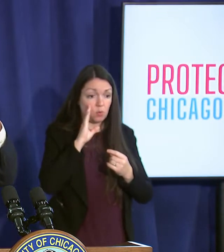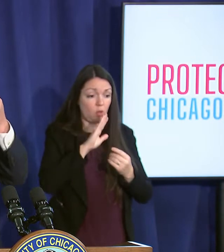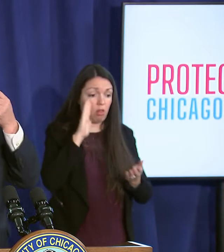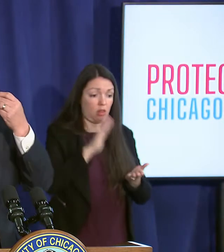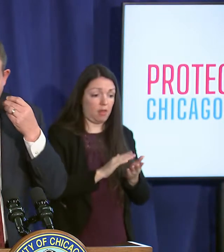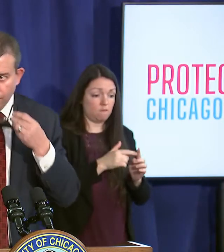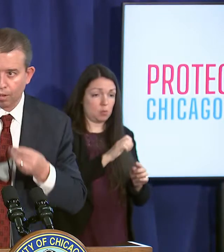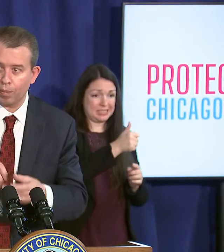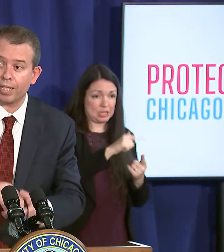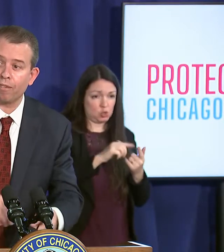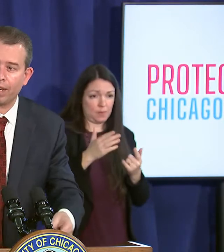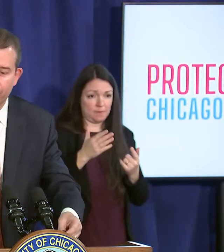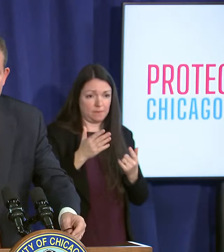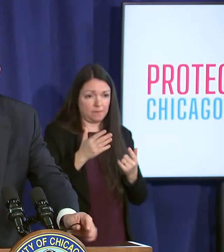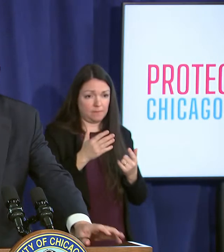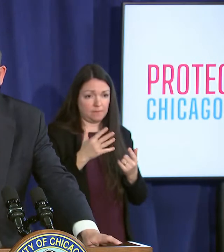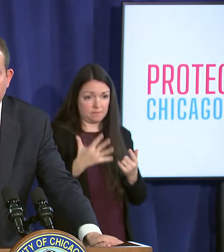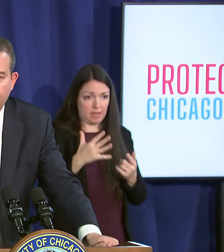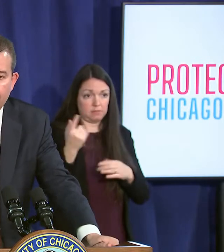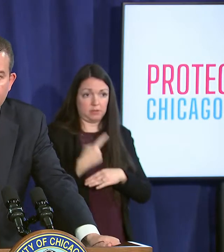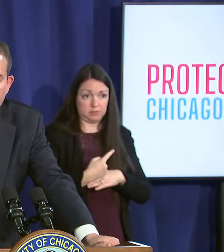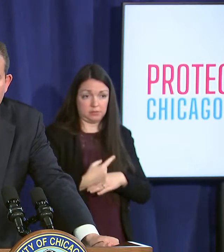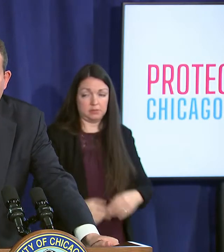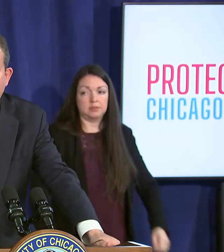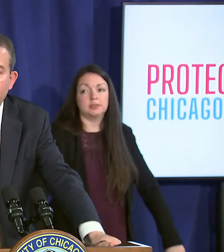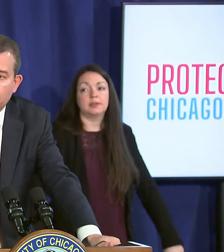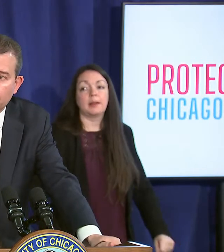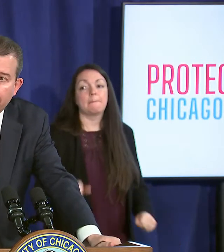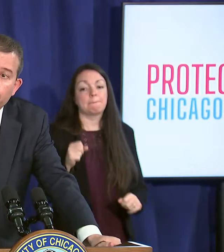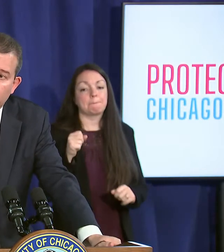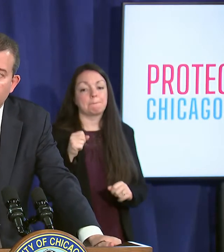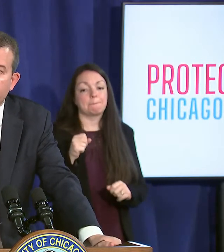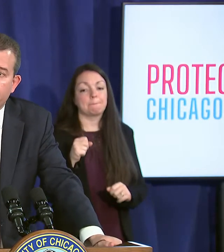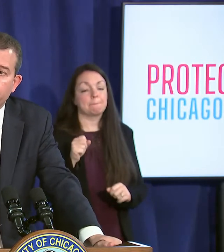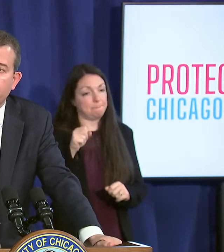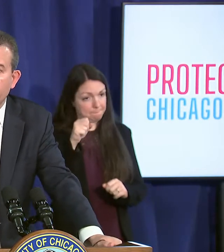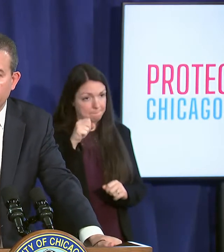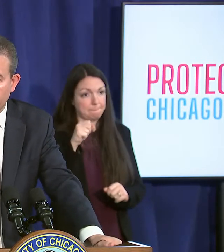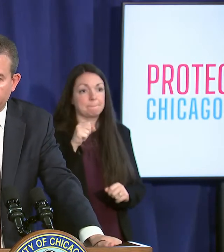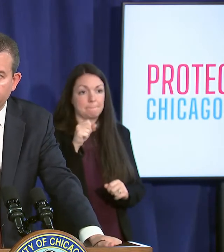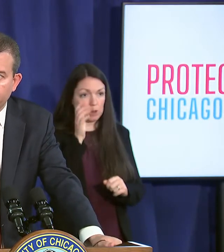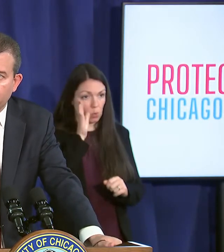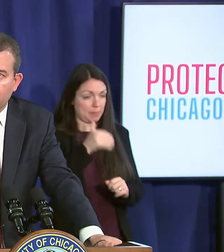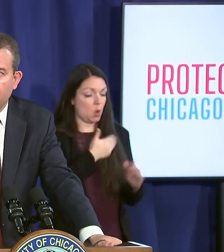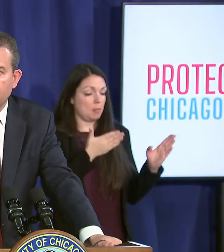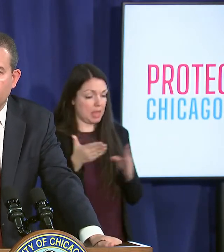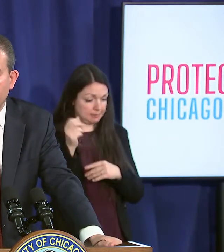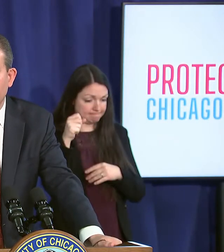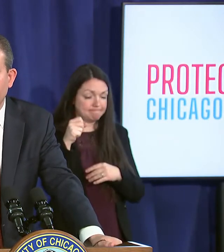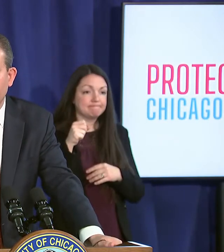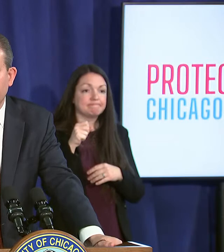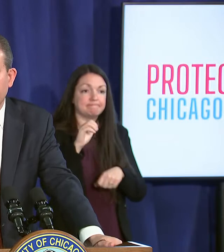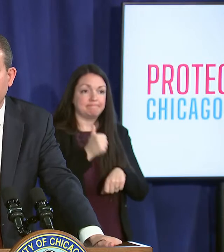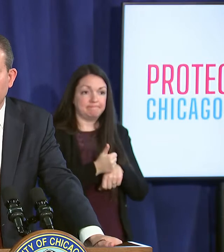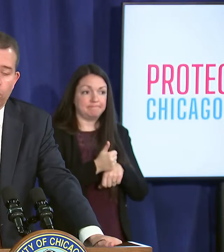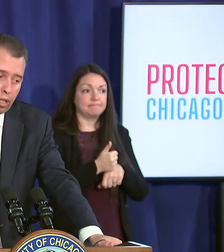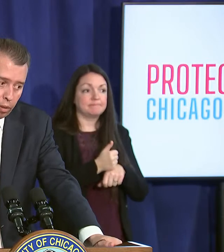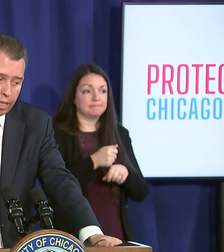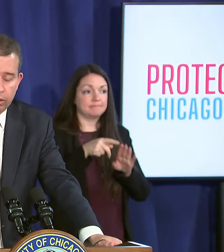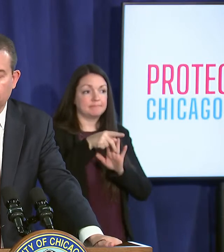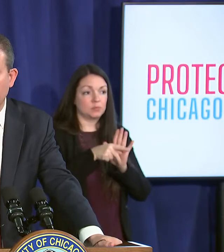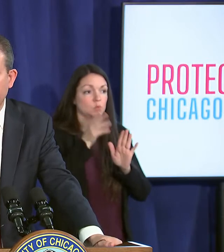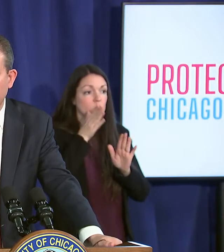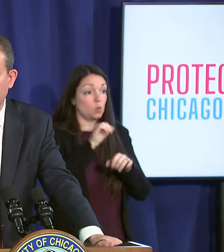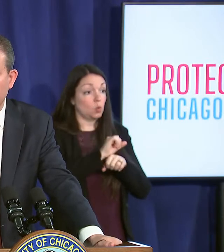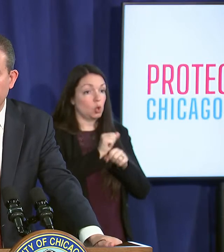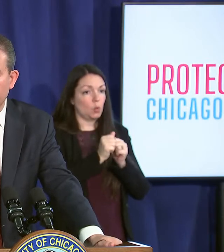15 days? You mean 10 to 5 days? So absolutely, that is going to be our plan. We are working with